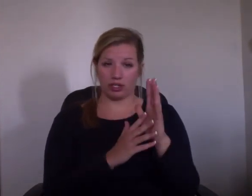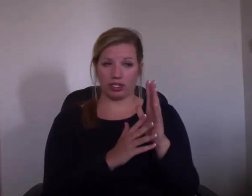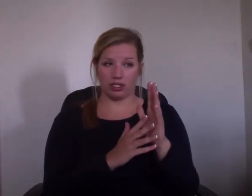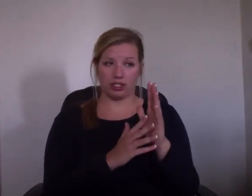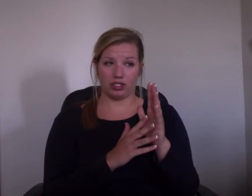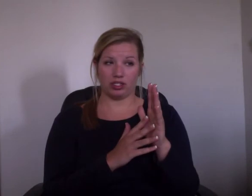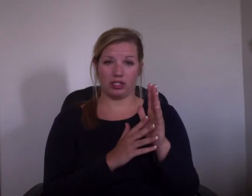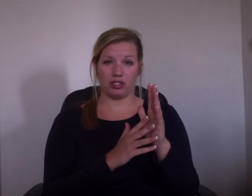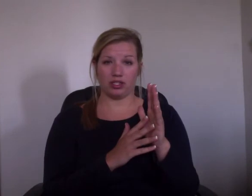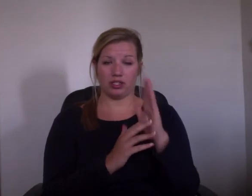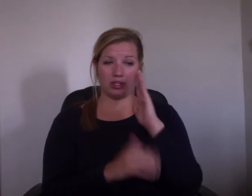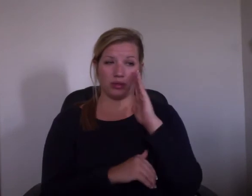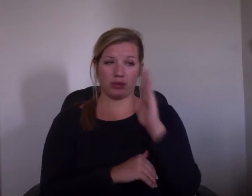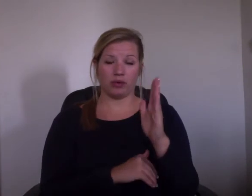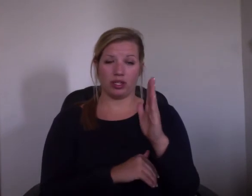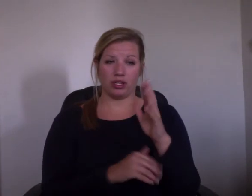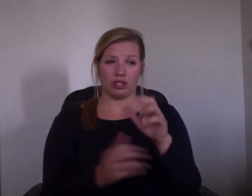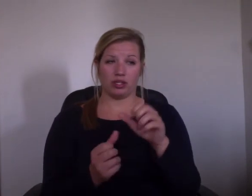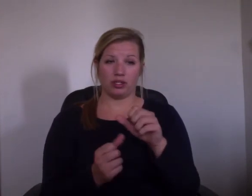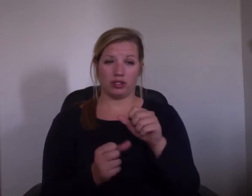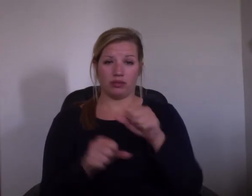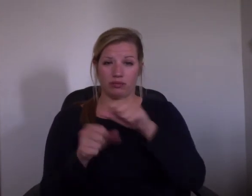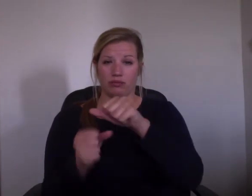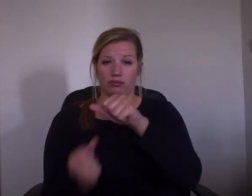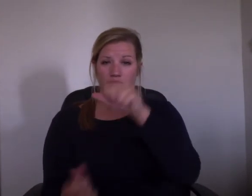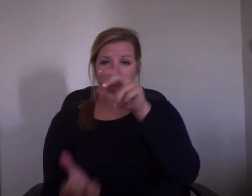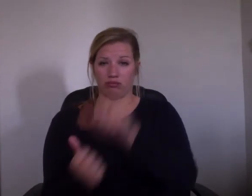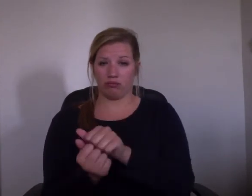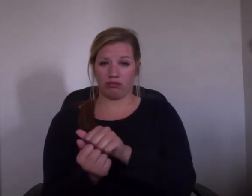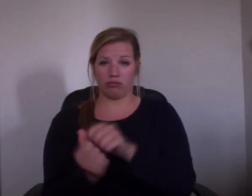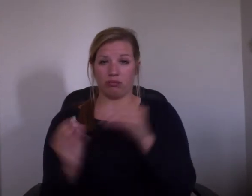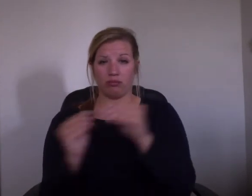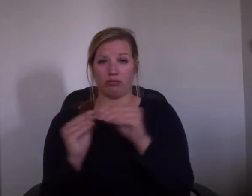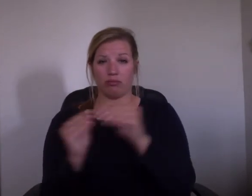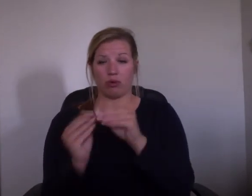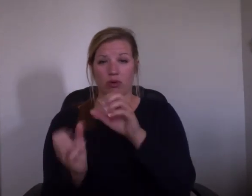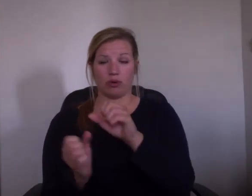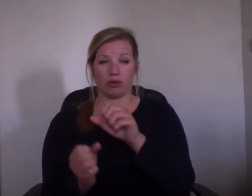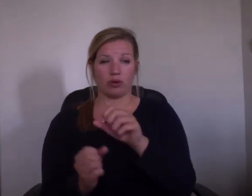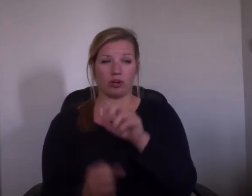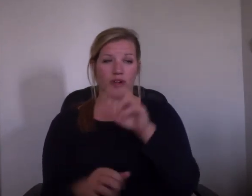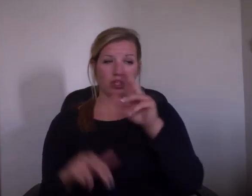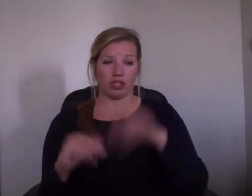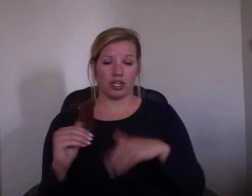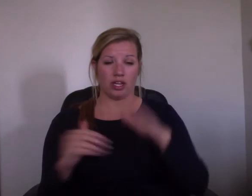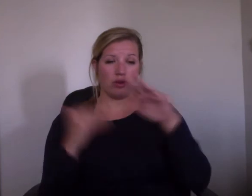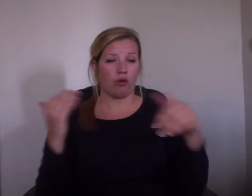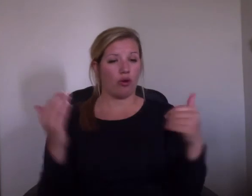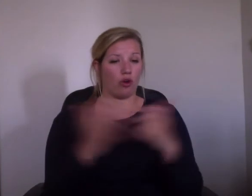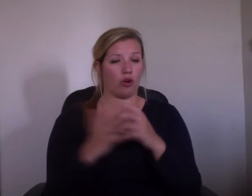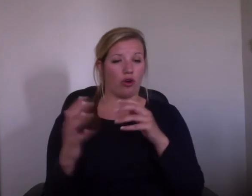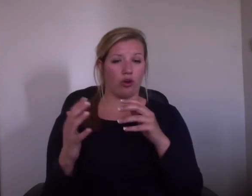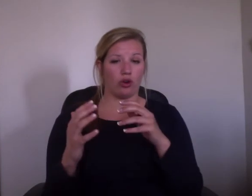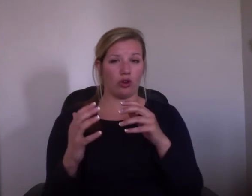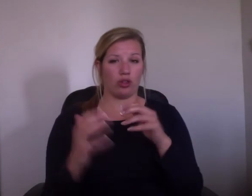of bombs on North Vietnam than all of the armies dropped in World War